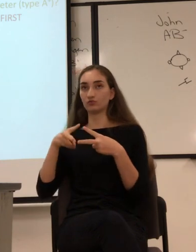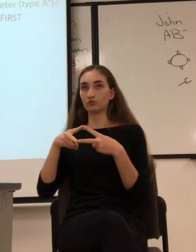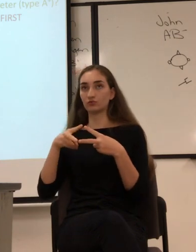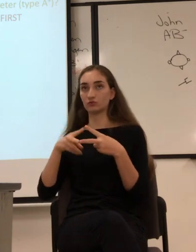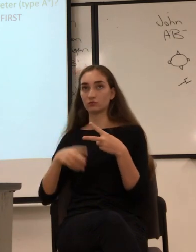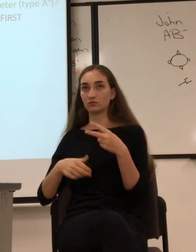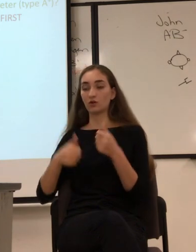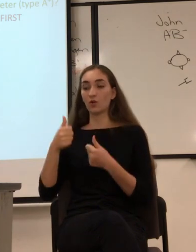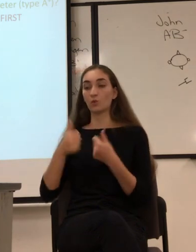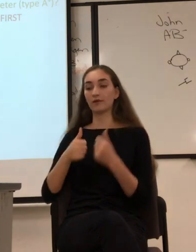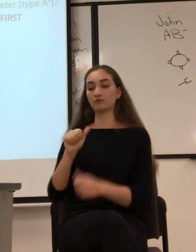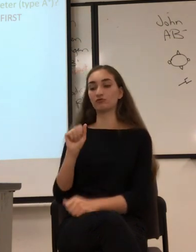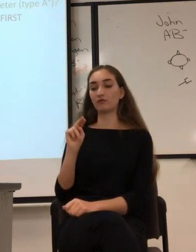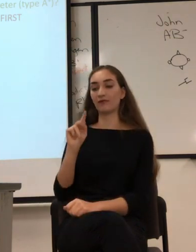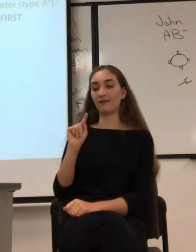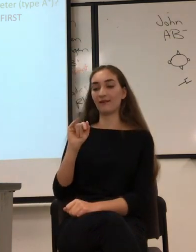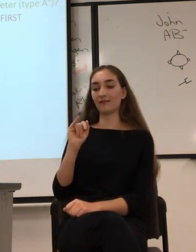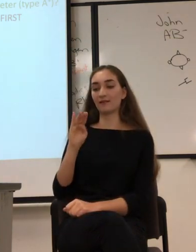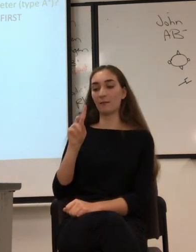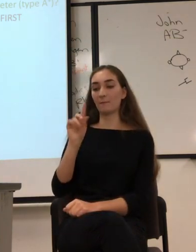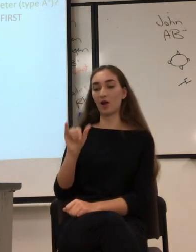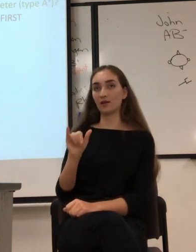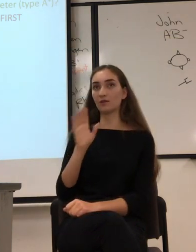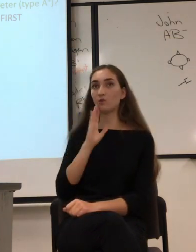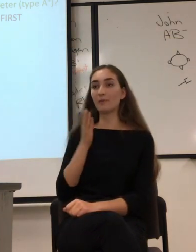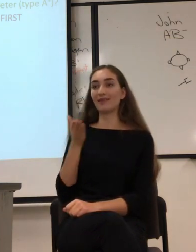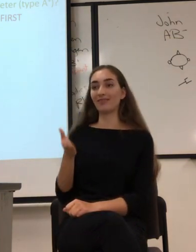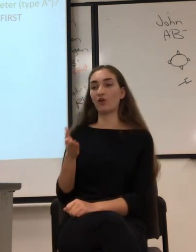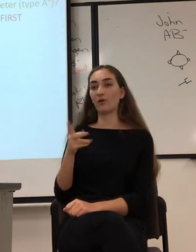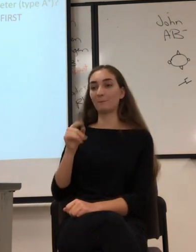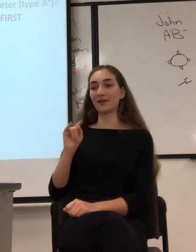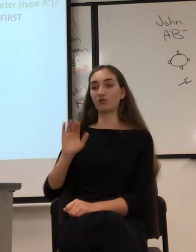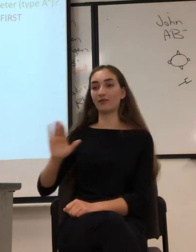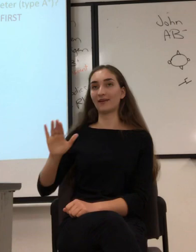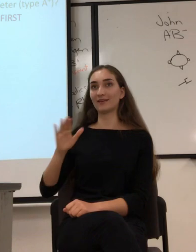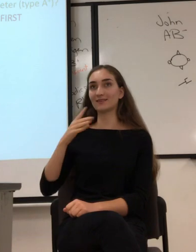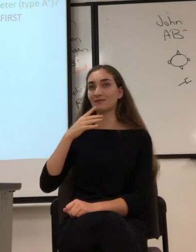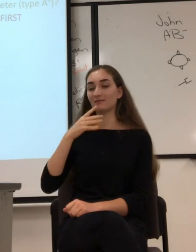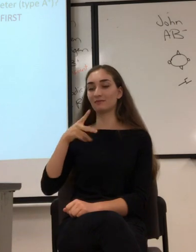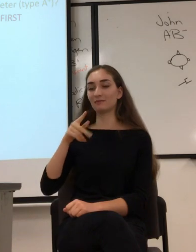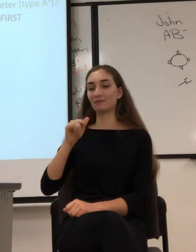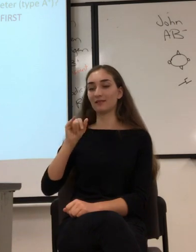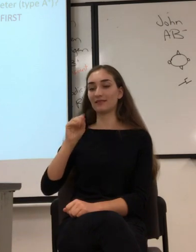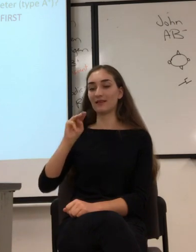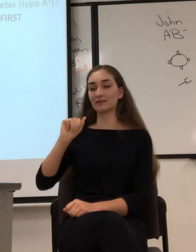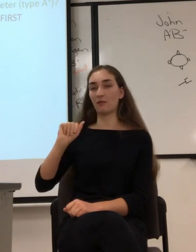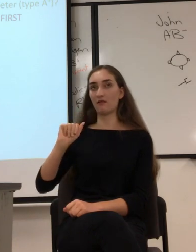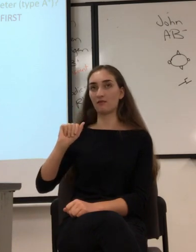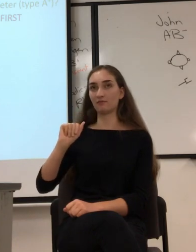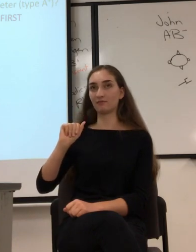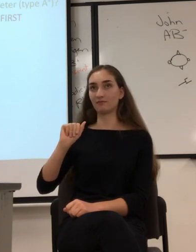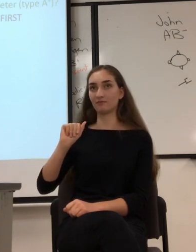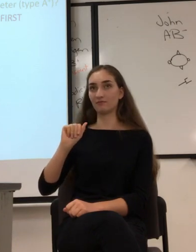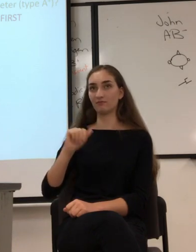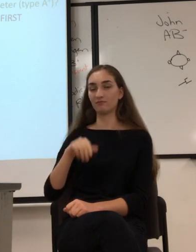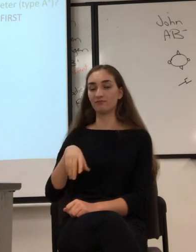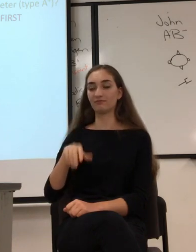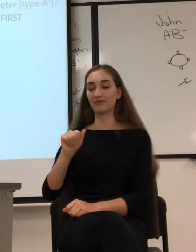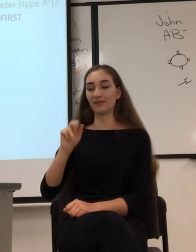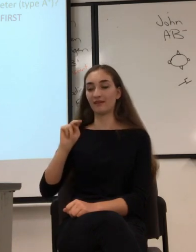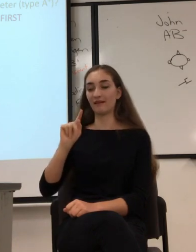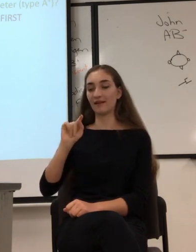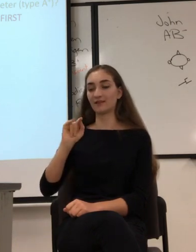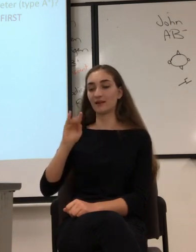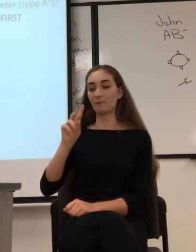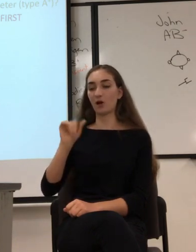Which antibody would be present in Peter's plasma? B. Yes, the antibody against B, a little circle-shaped